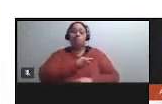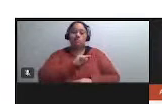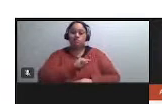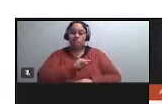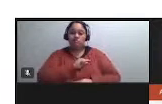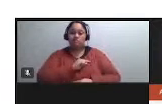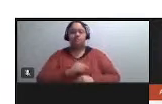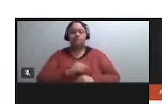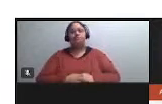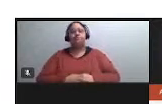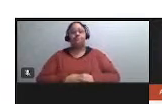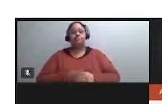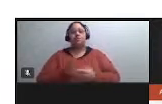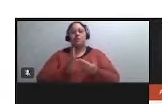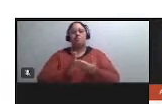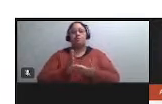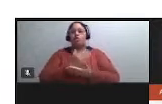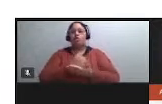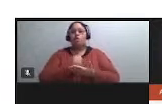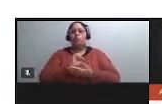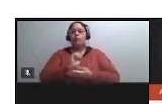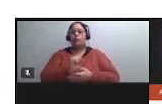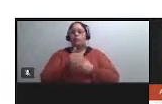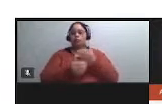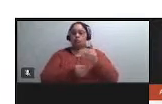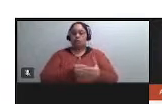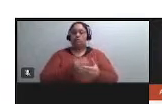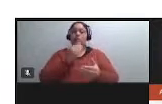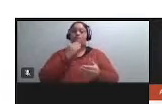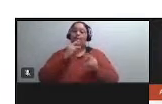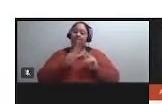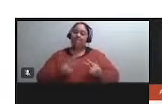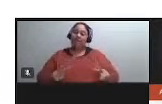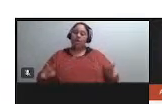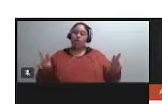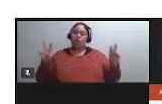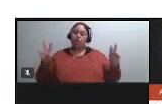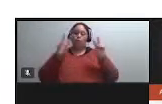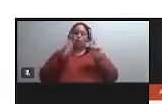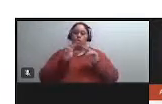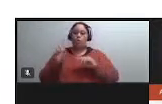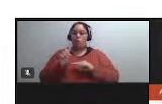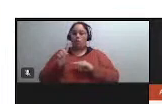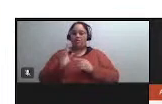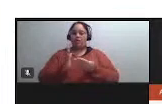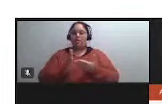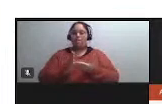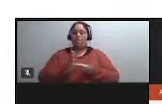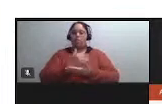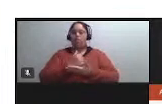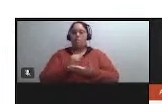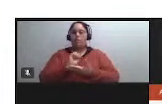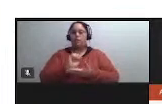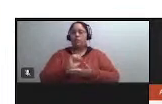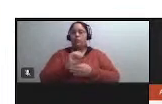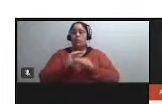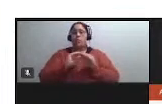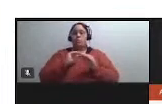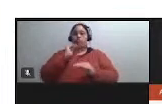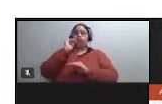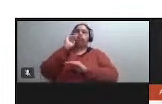is a procurement process. So the value of the procurement exceeds